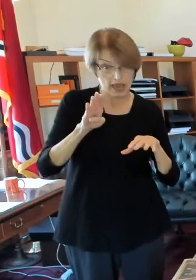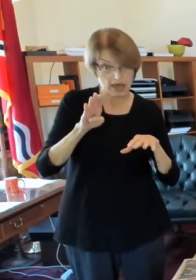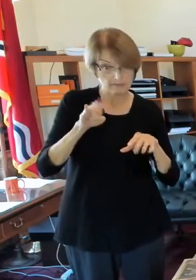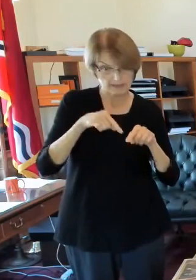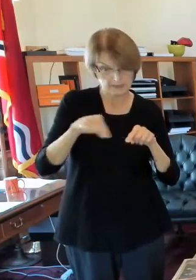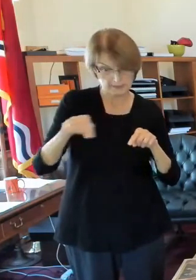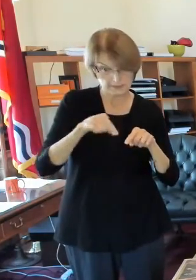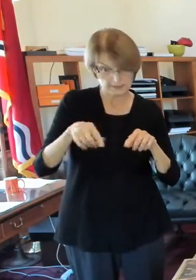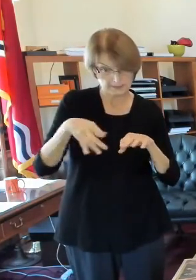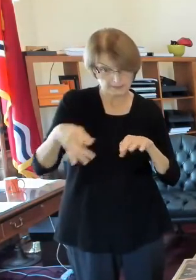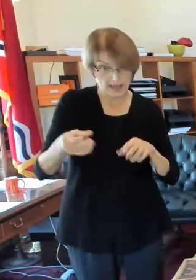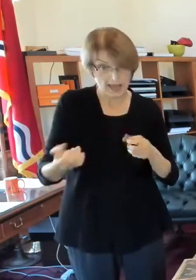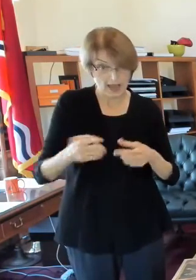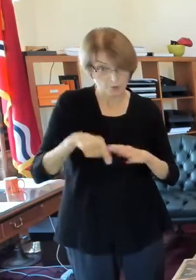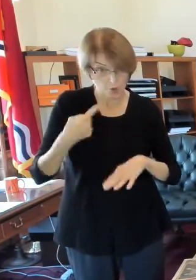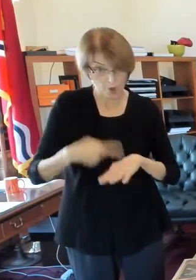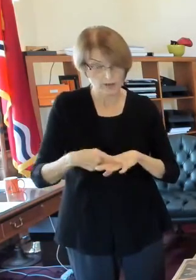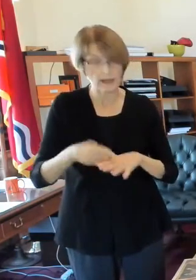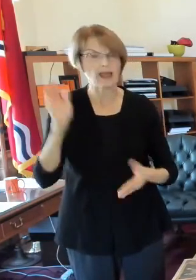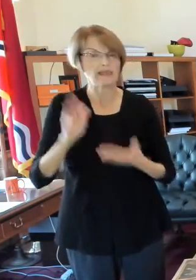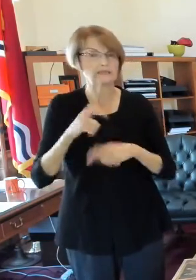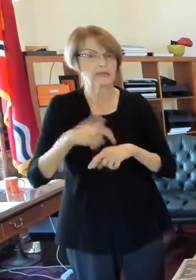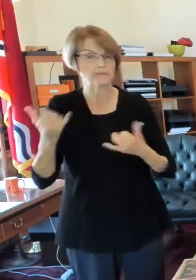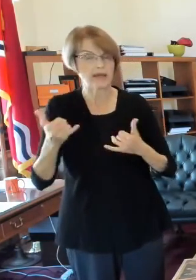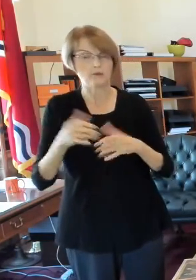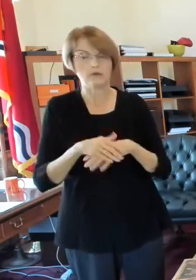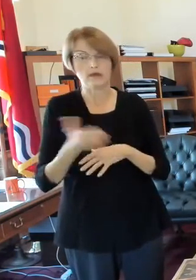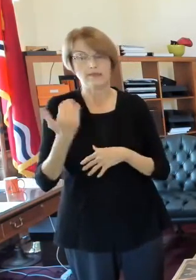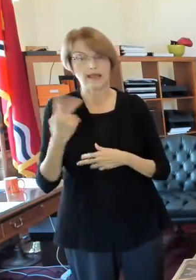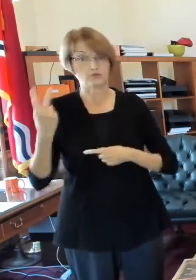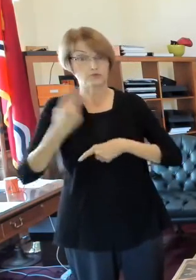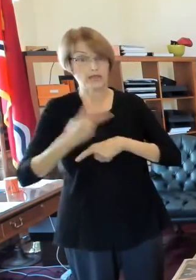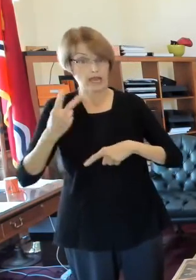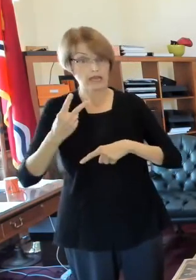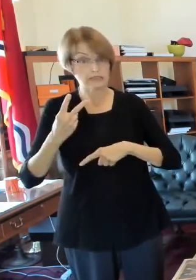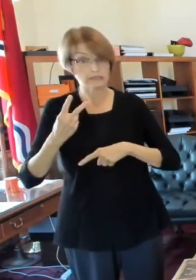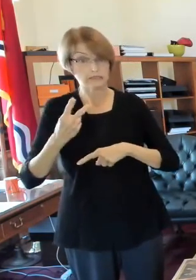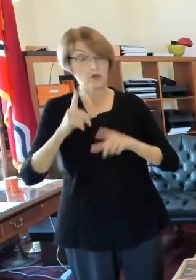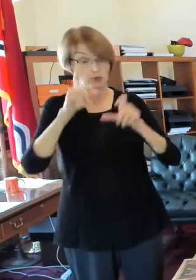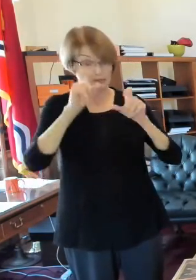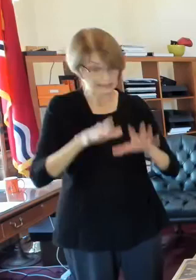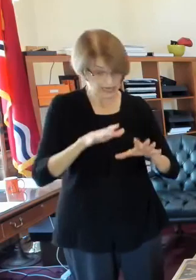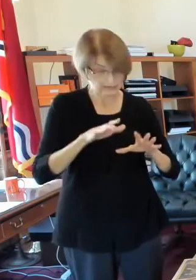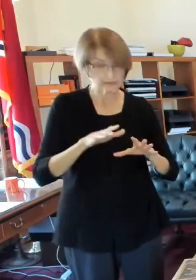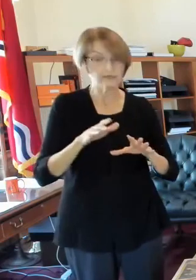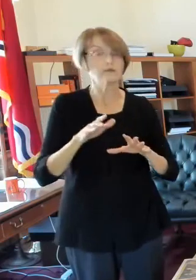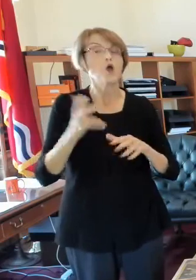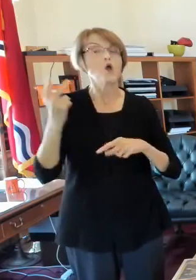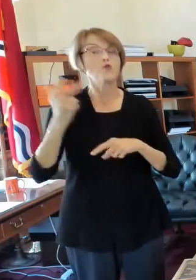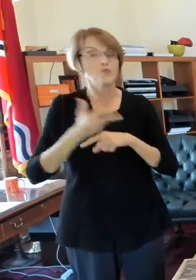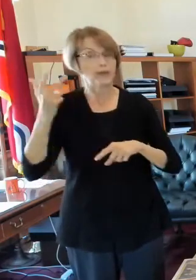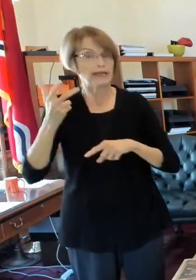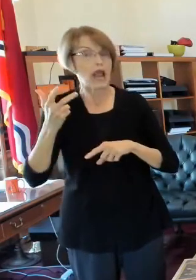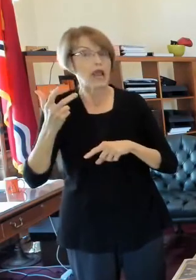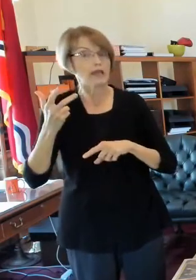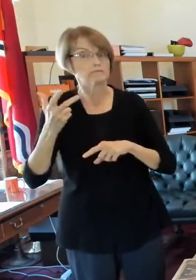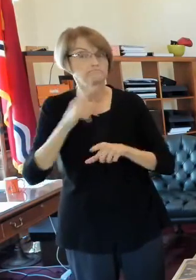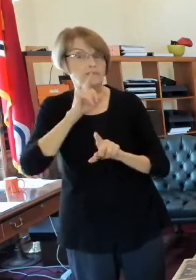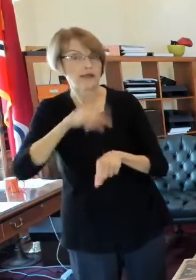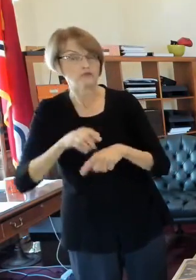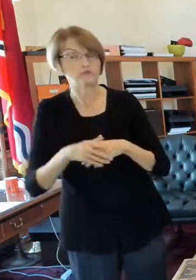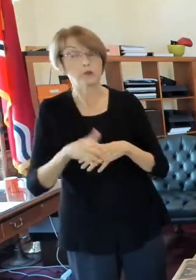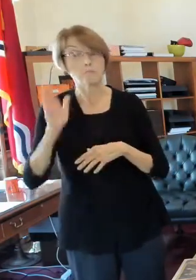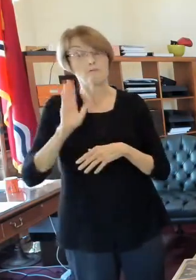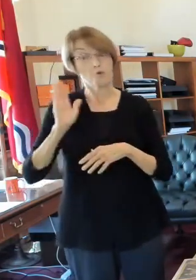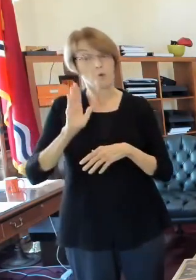the last 2 days, it's run just under 3 days. And before that, it was running right at about 4 days.